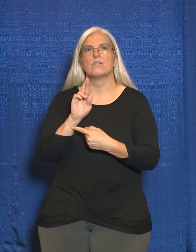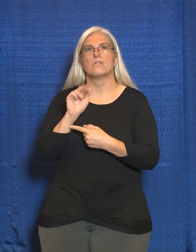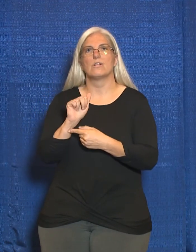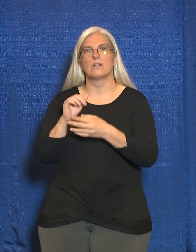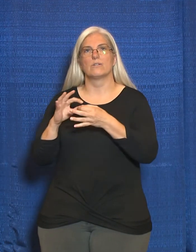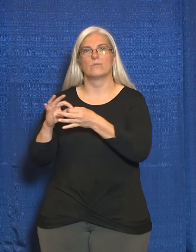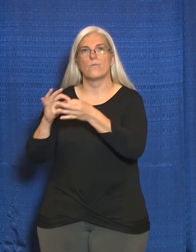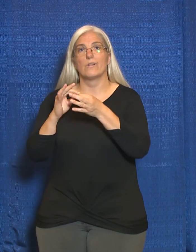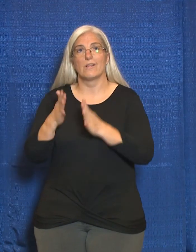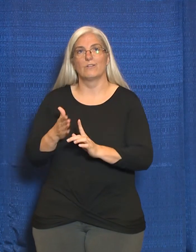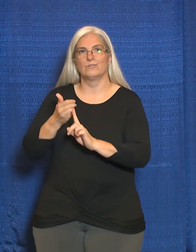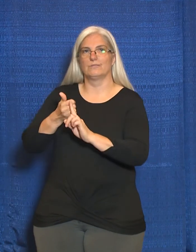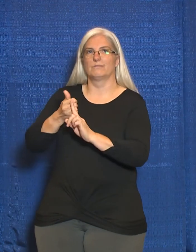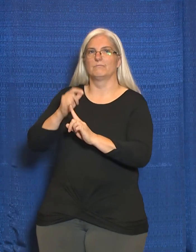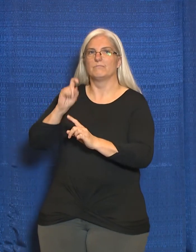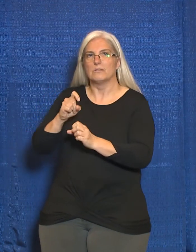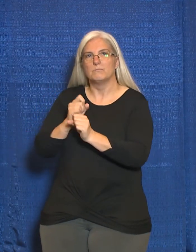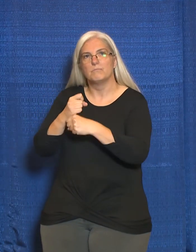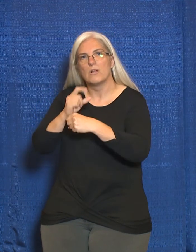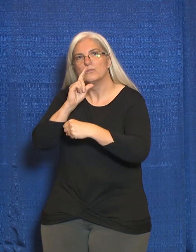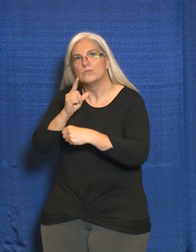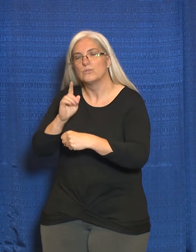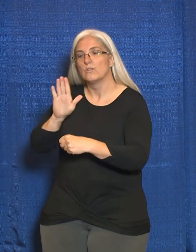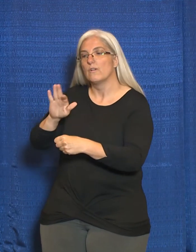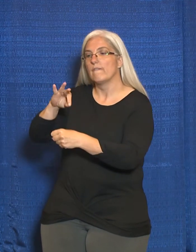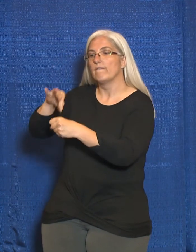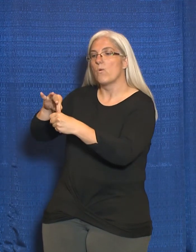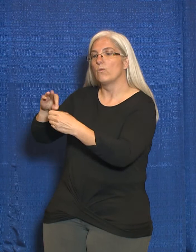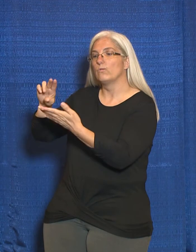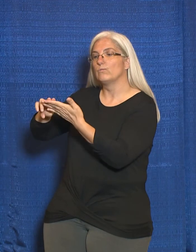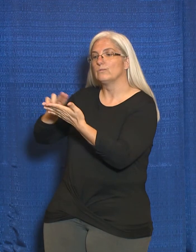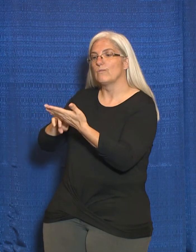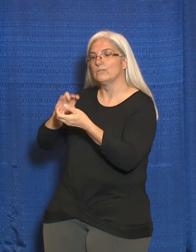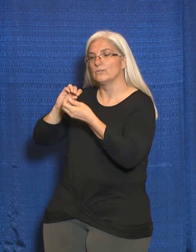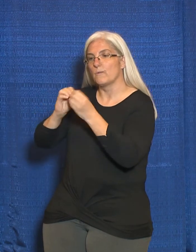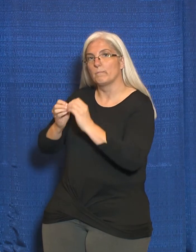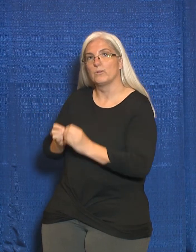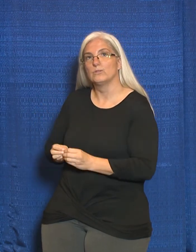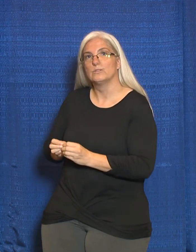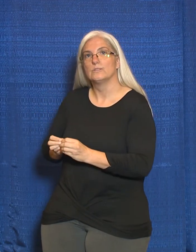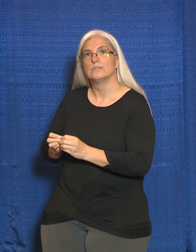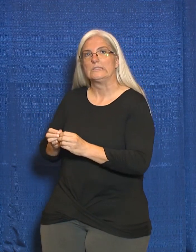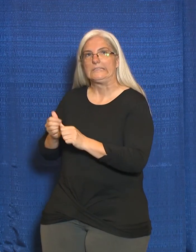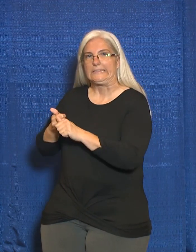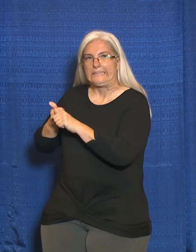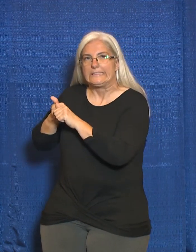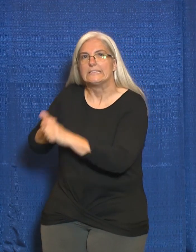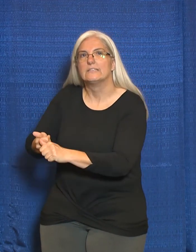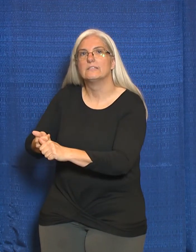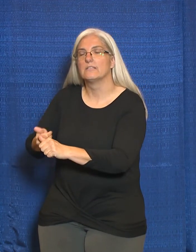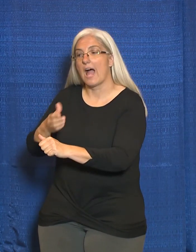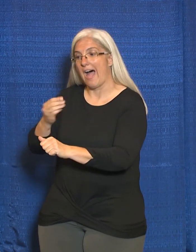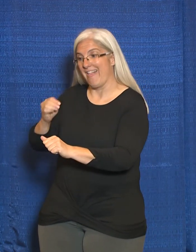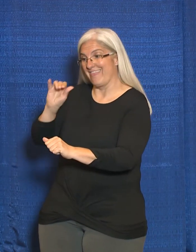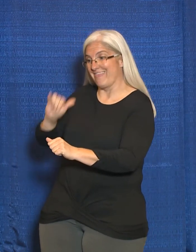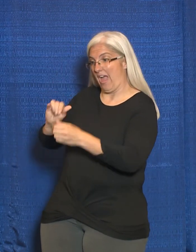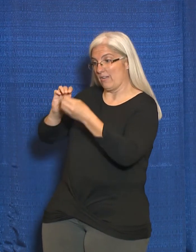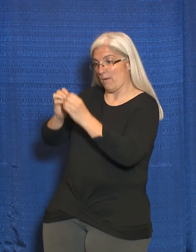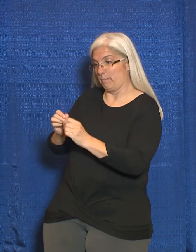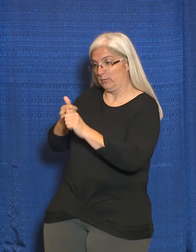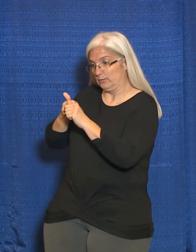Nvra coordinators must make sure that their voter registration numbers are being tracked and that the numbers are accurate.